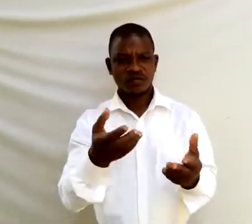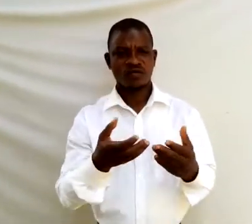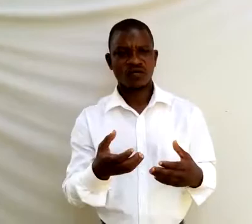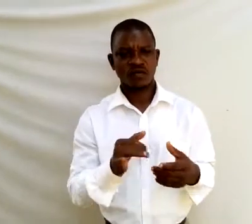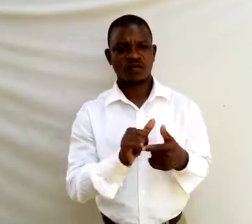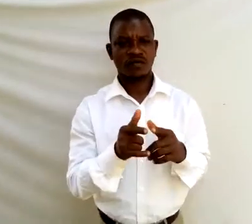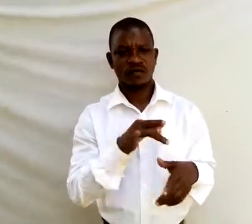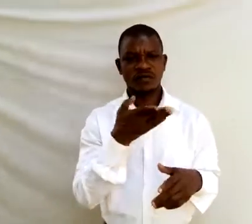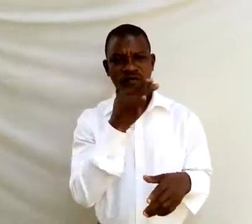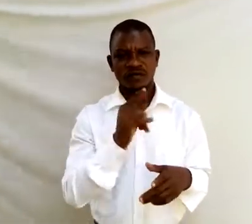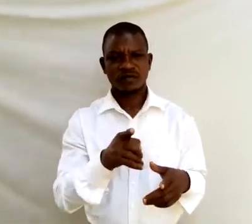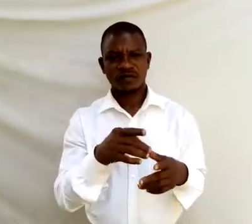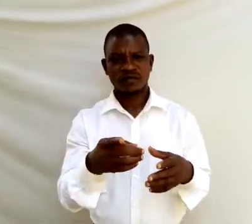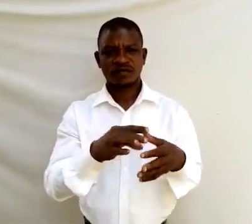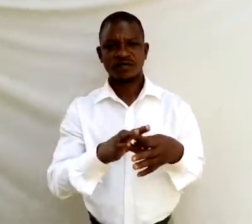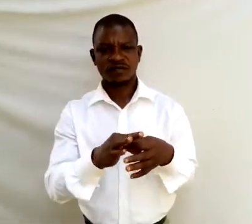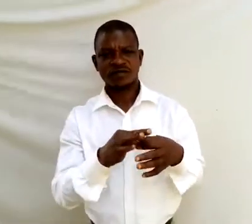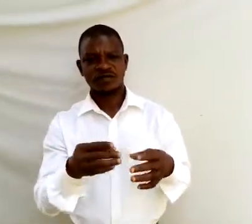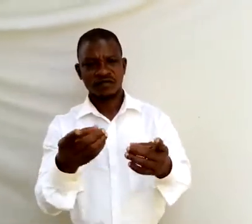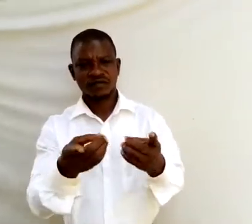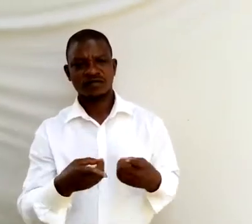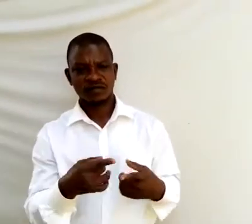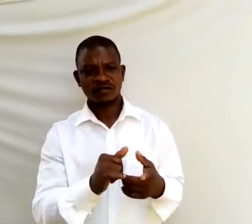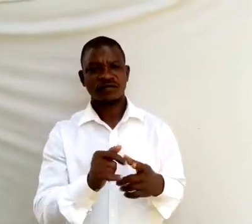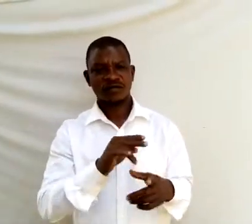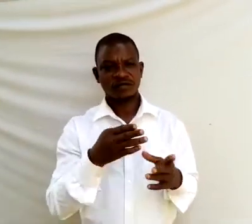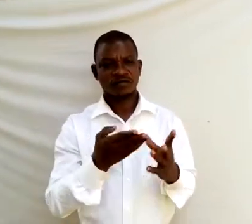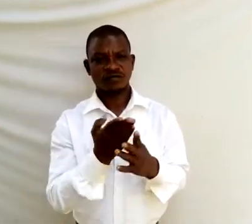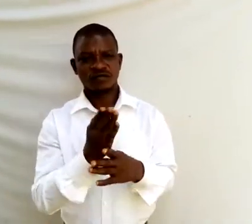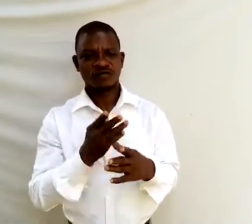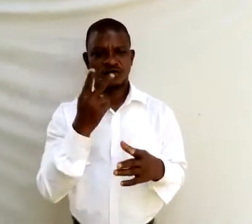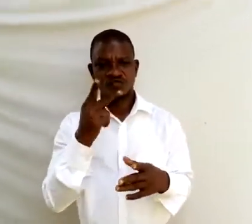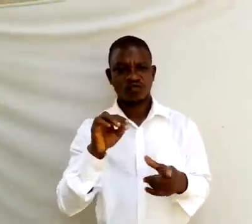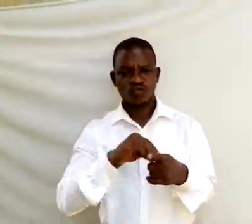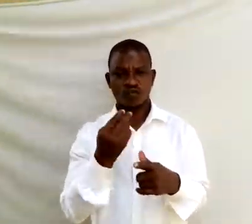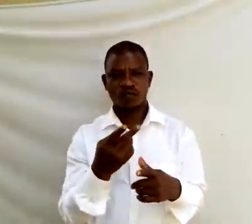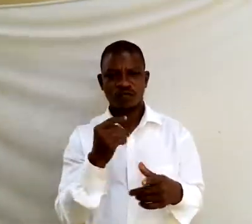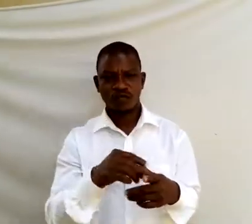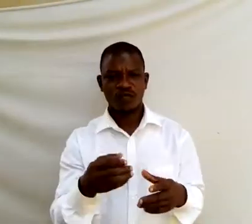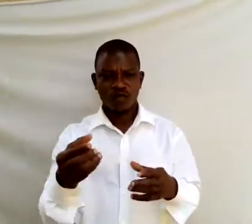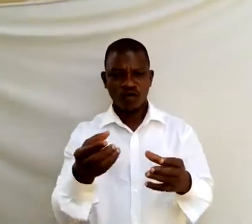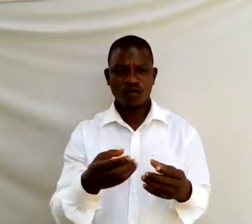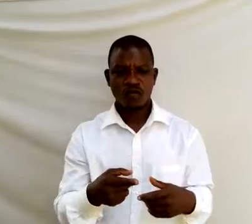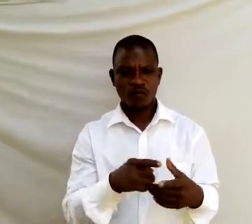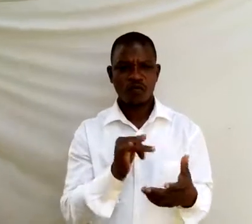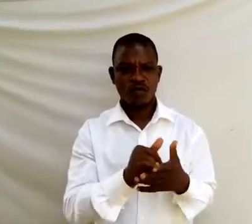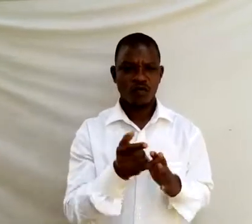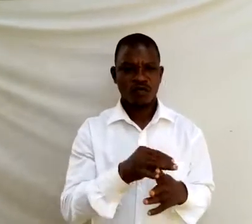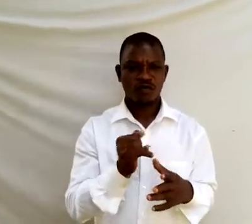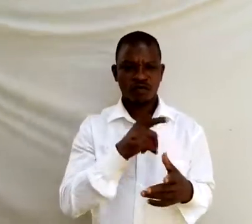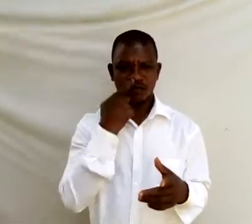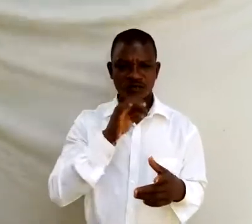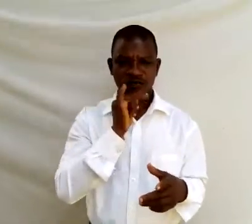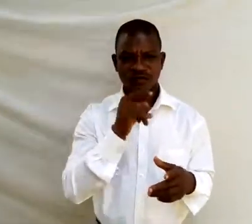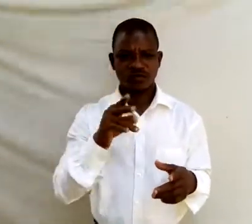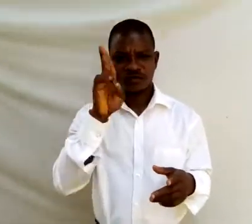There is joint demand for two or more commodities when they must be consumed or used